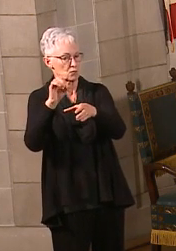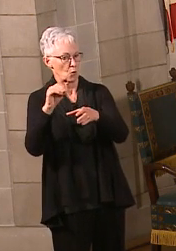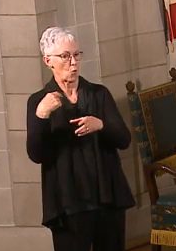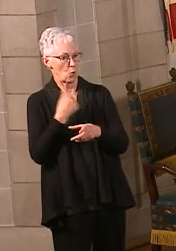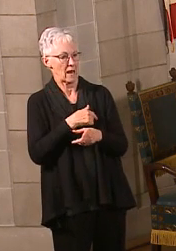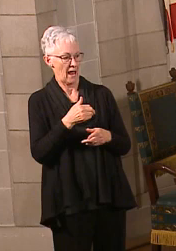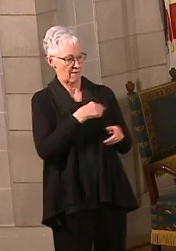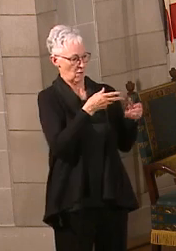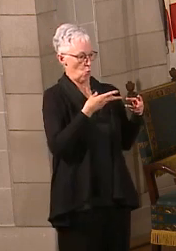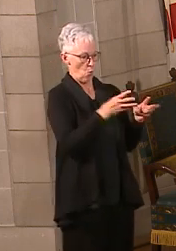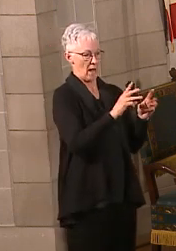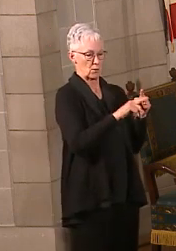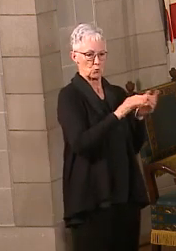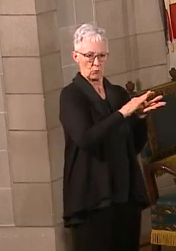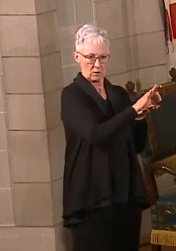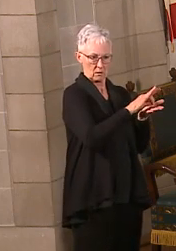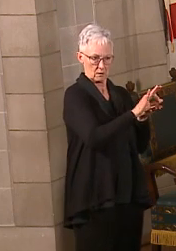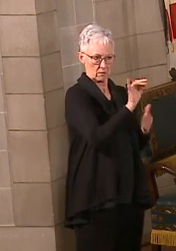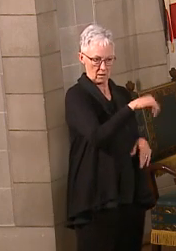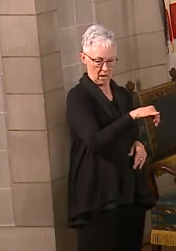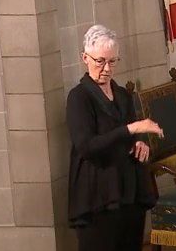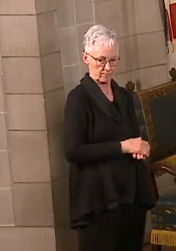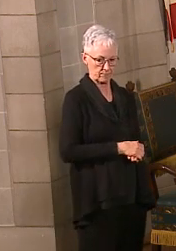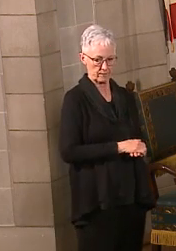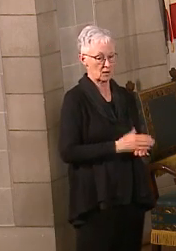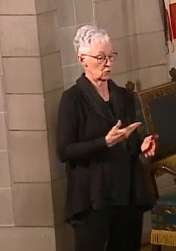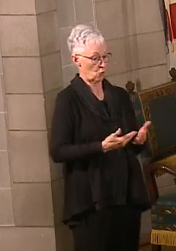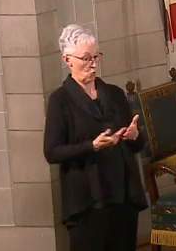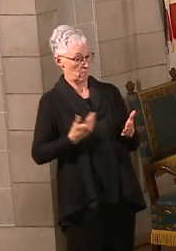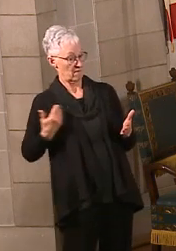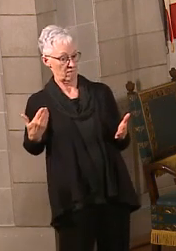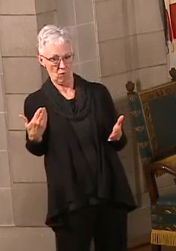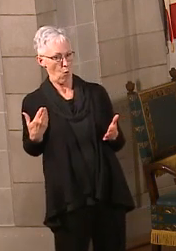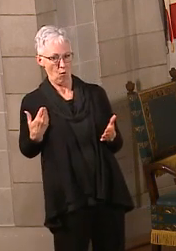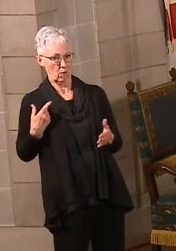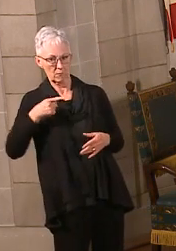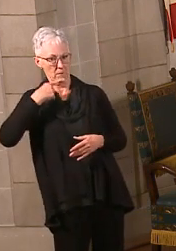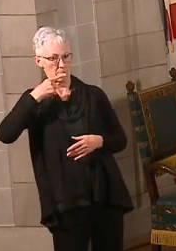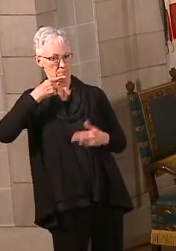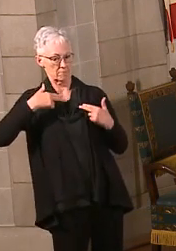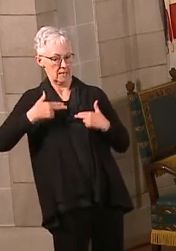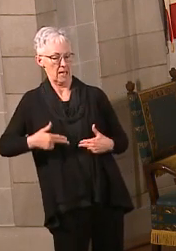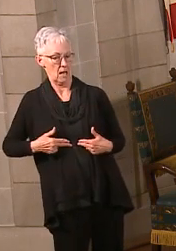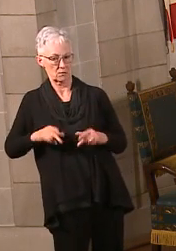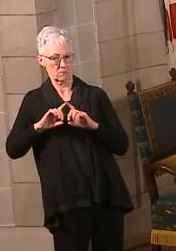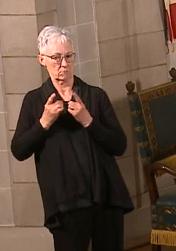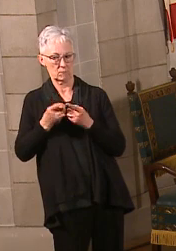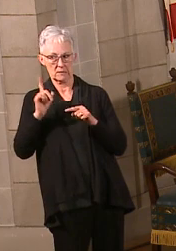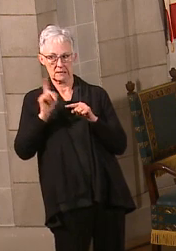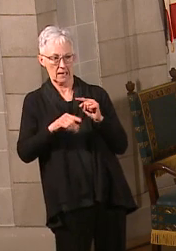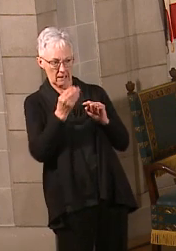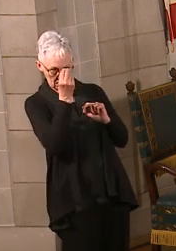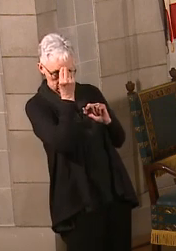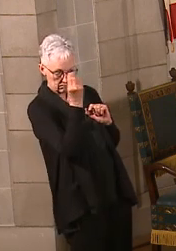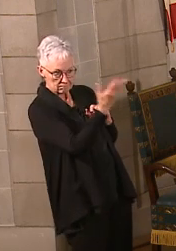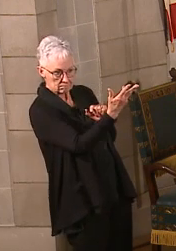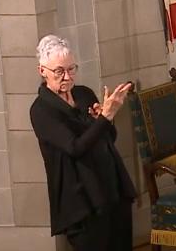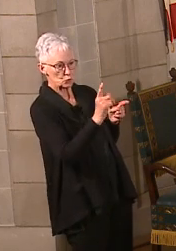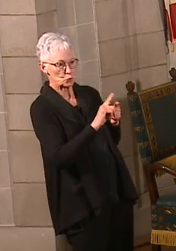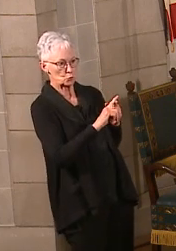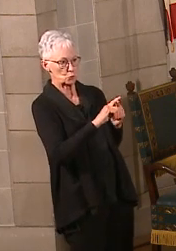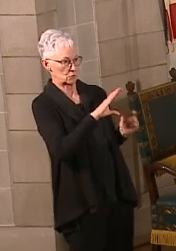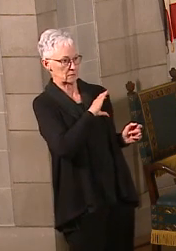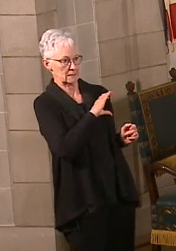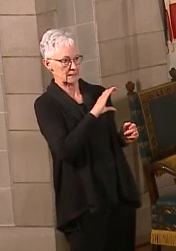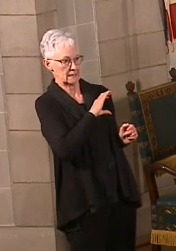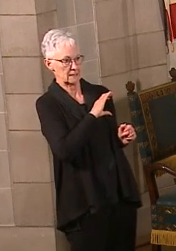statute that prevented public health departments from giving information to law enforcement. So that statute is waived. I would urge that